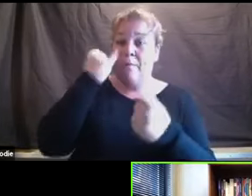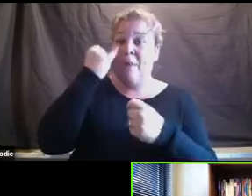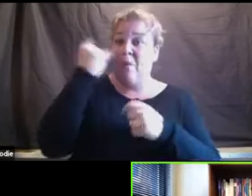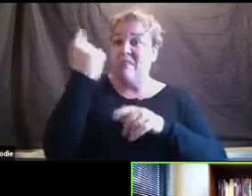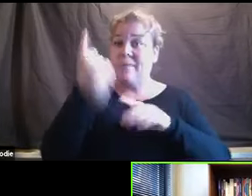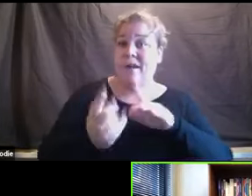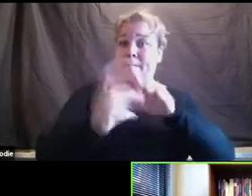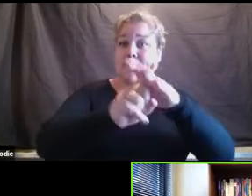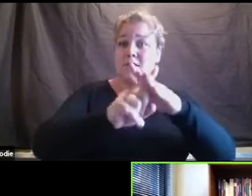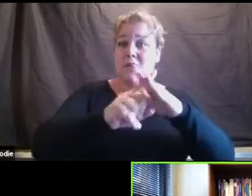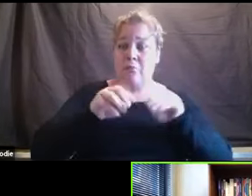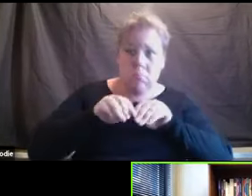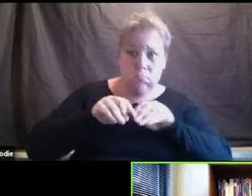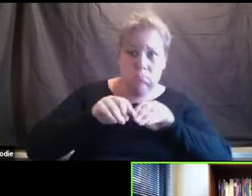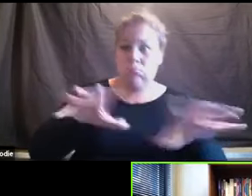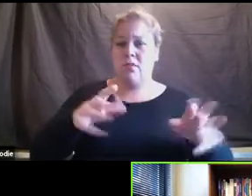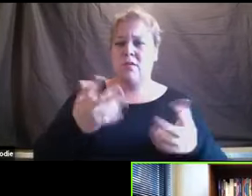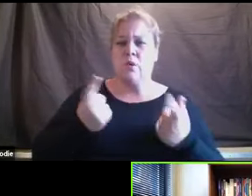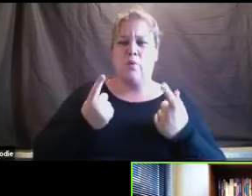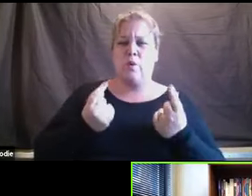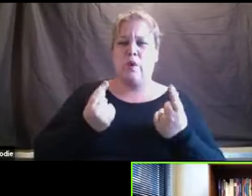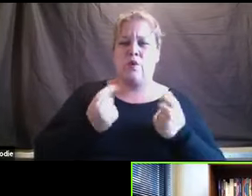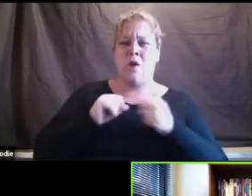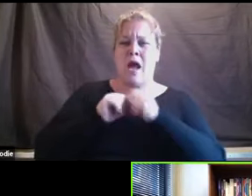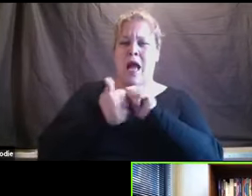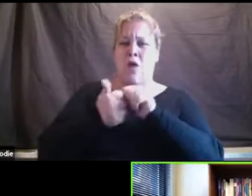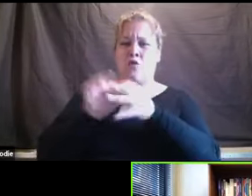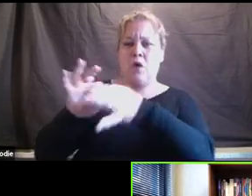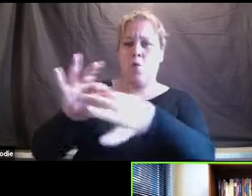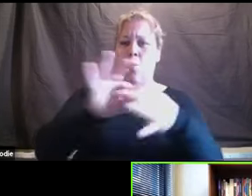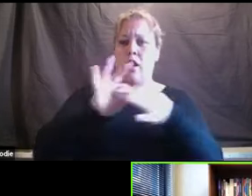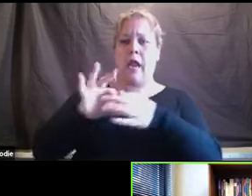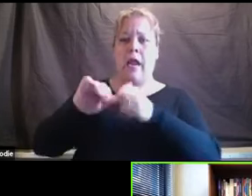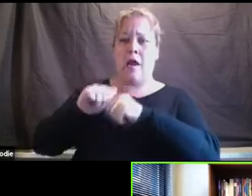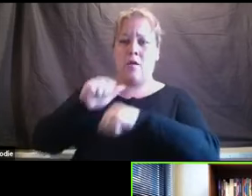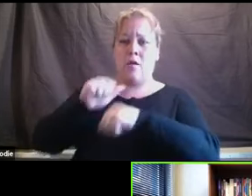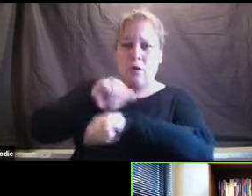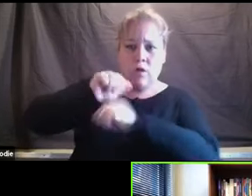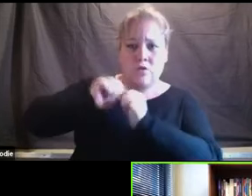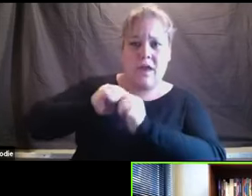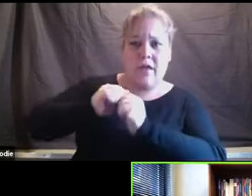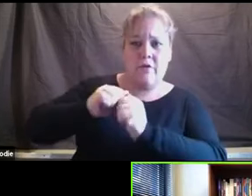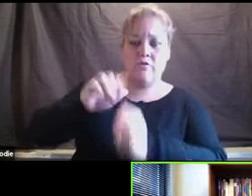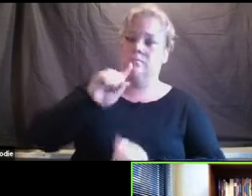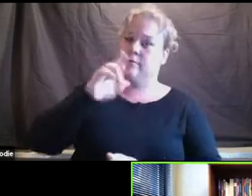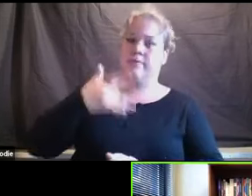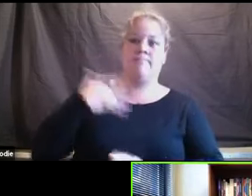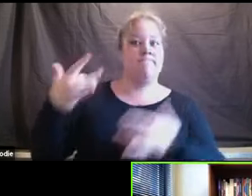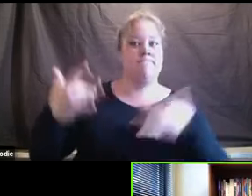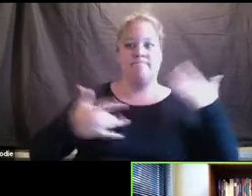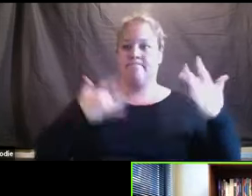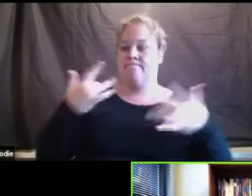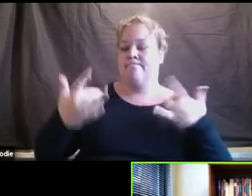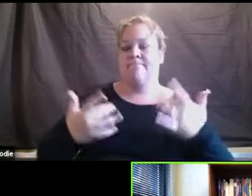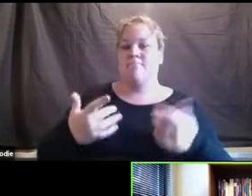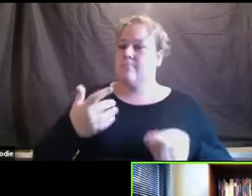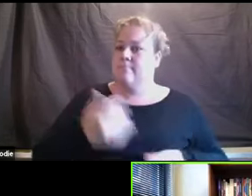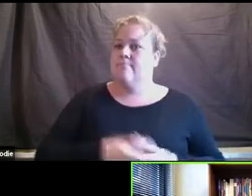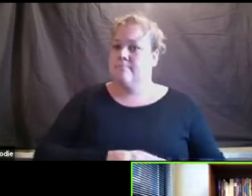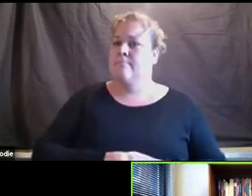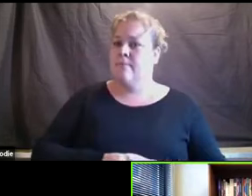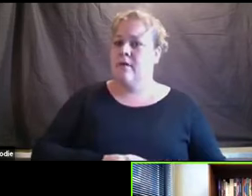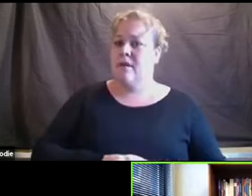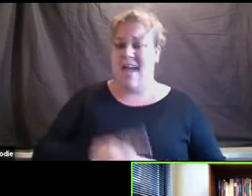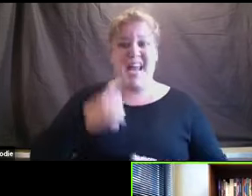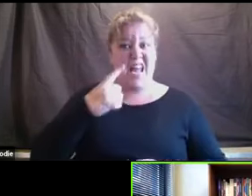up and how are we going to coordinate care. And so I'm excited about this. I think it's going to work well, and